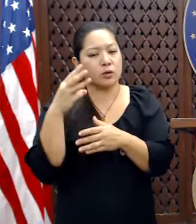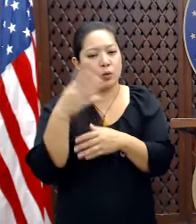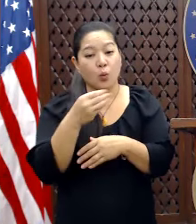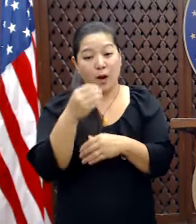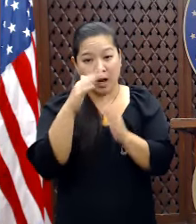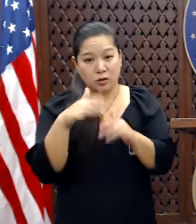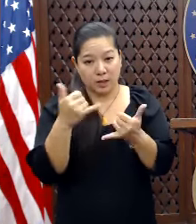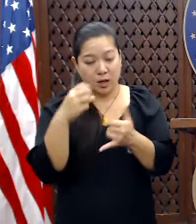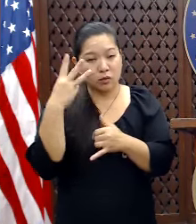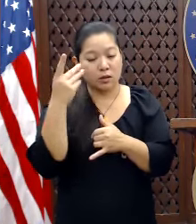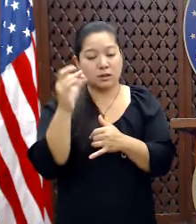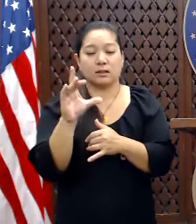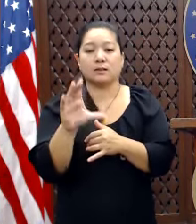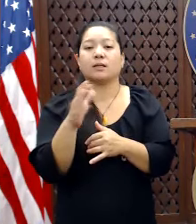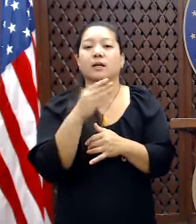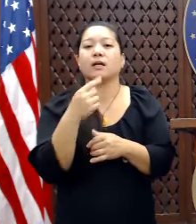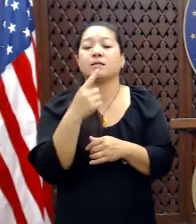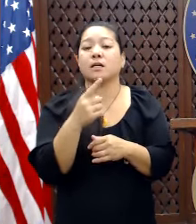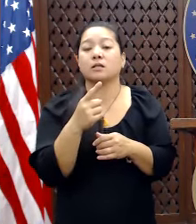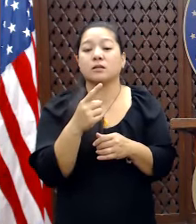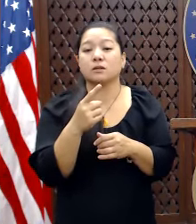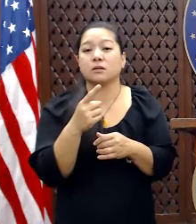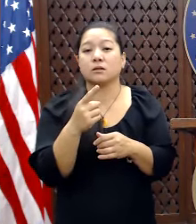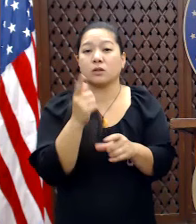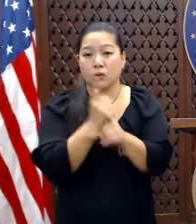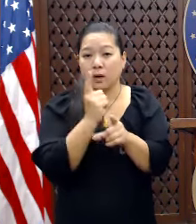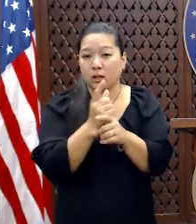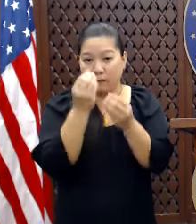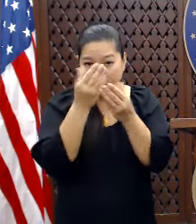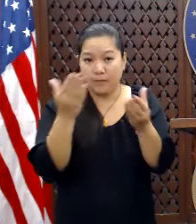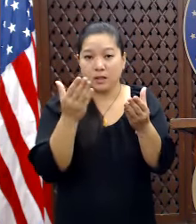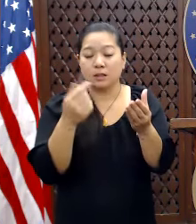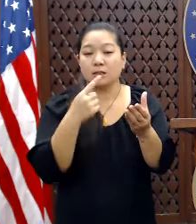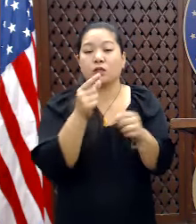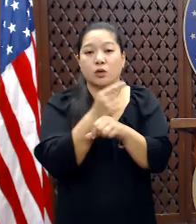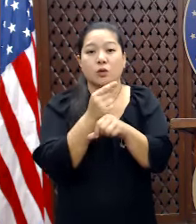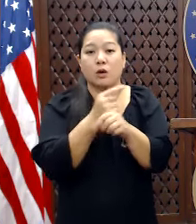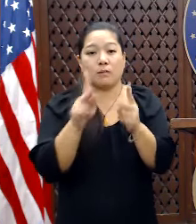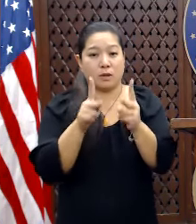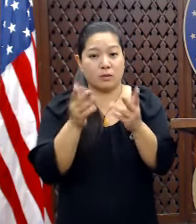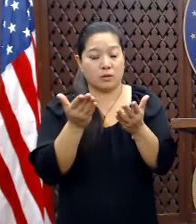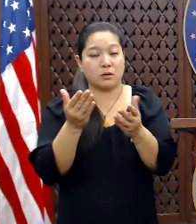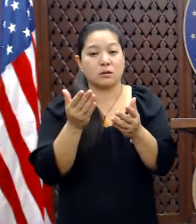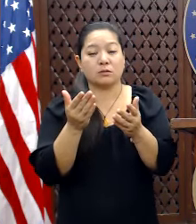I have said to the public and to the people is correct information, and it is not premature.